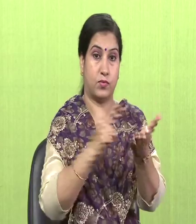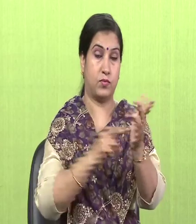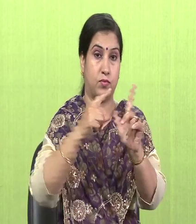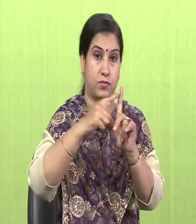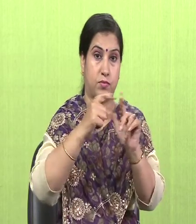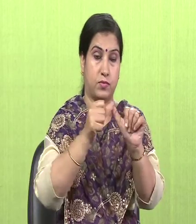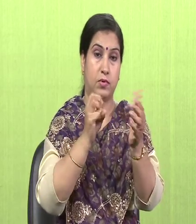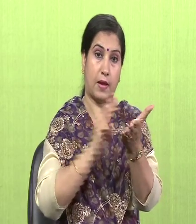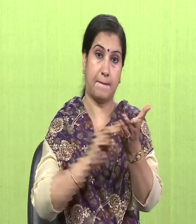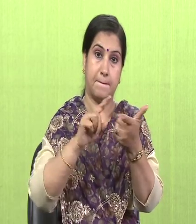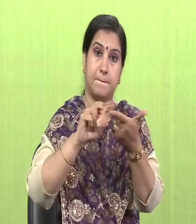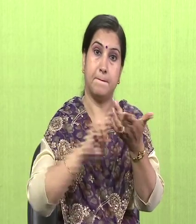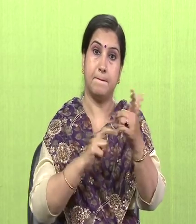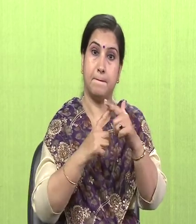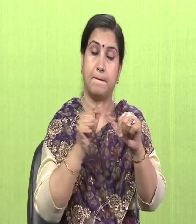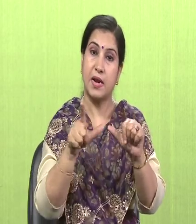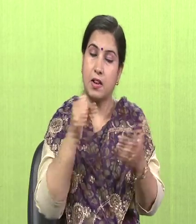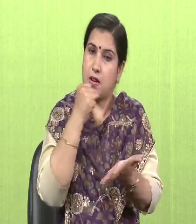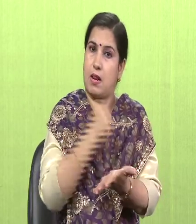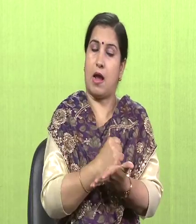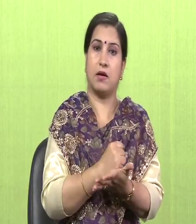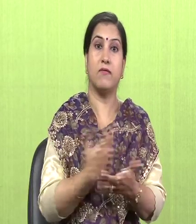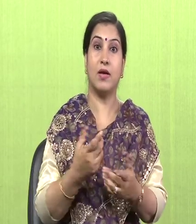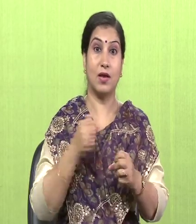the Constitution of India.